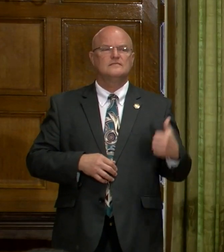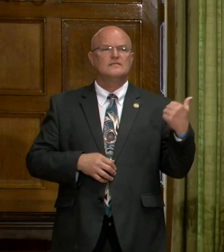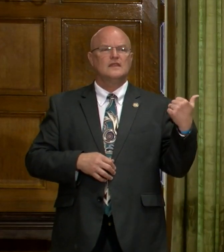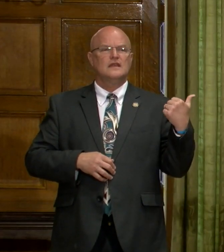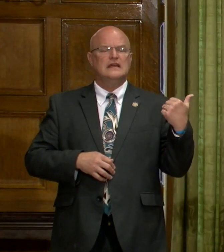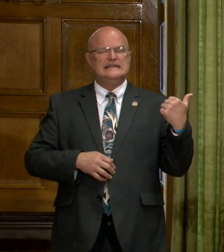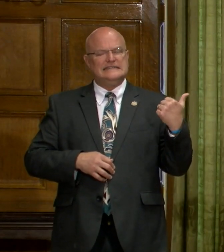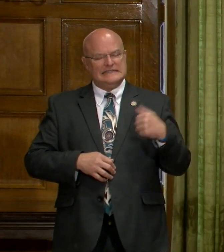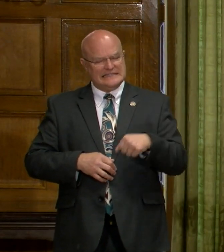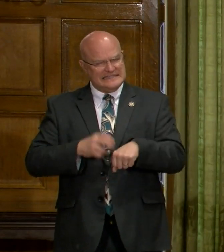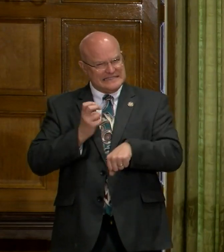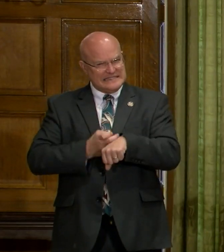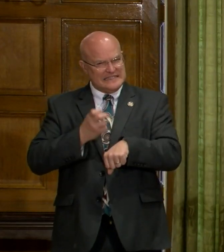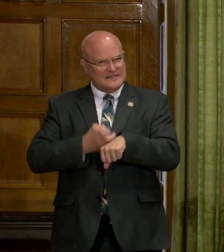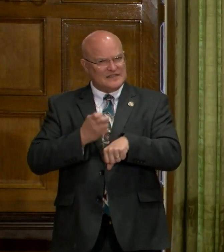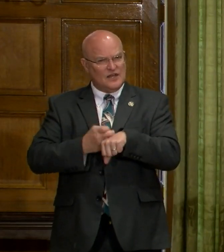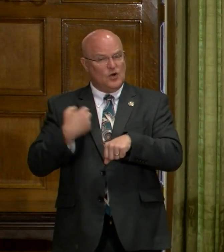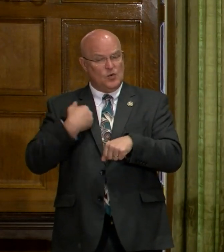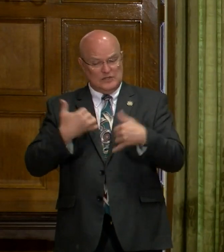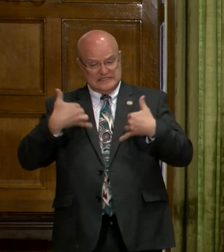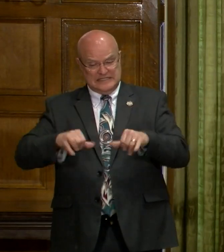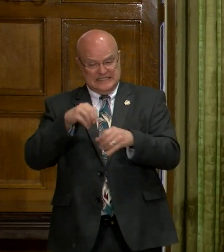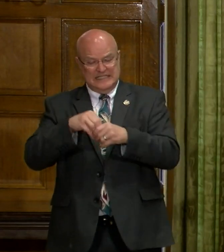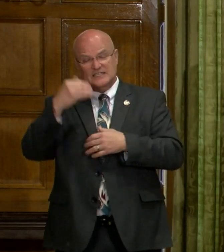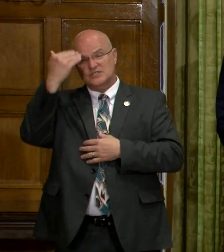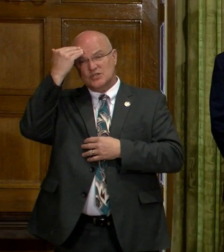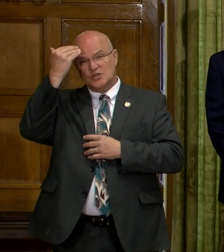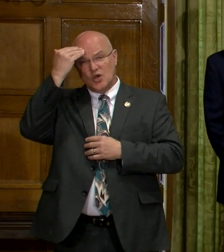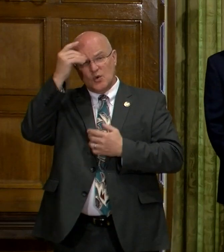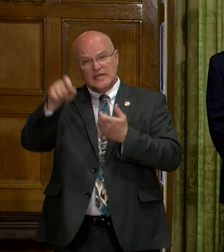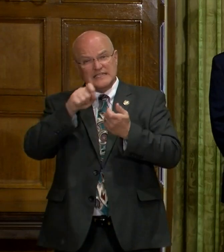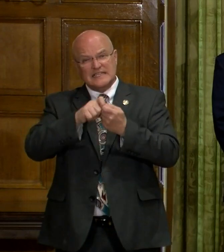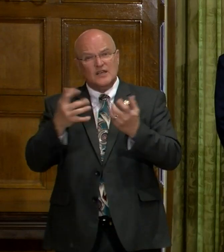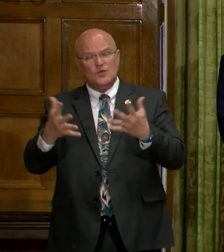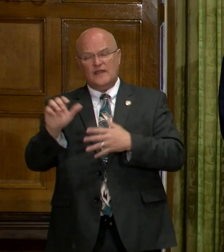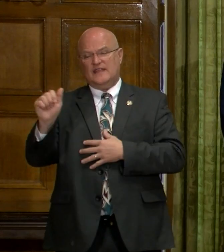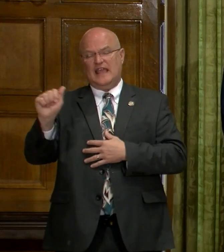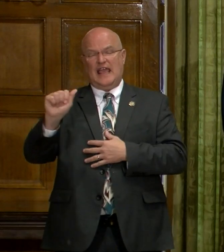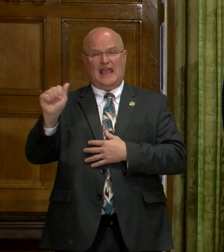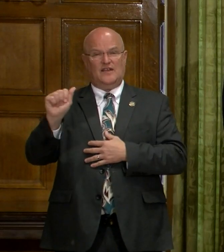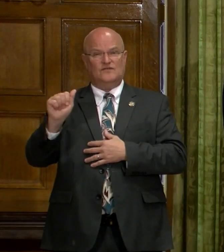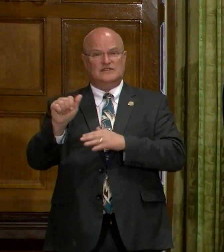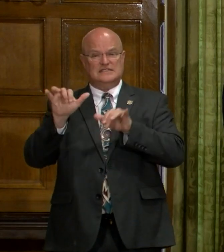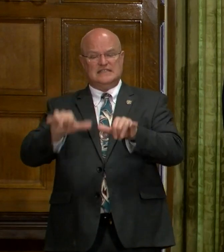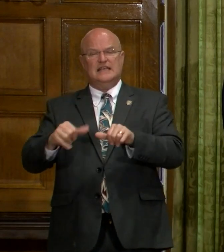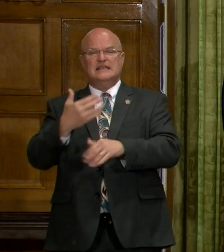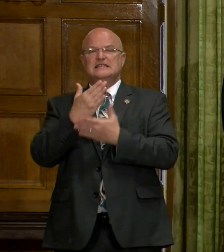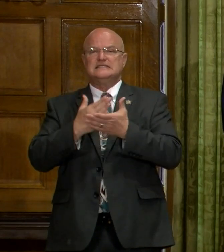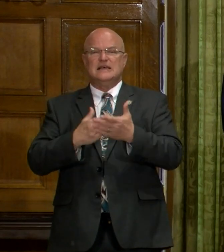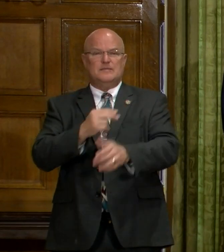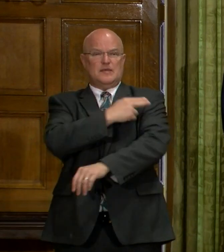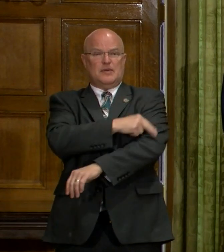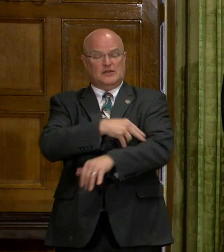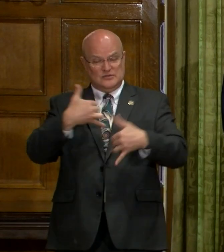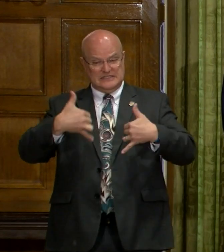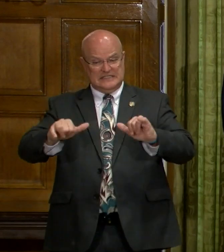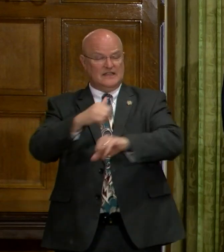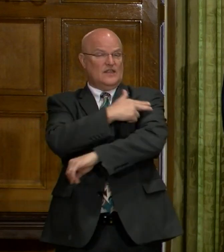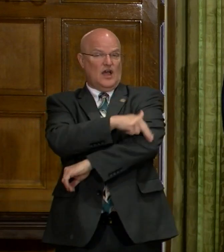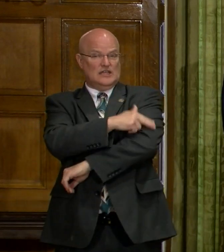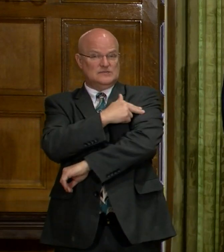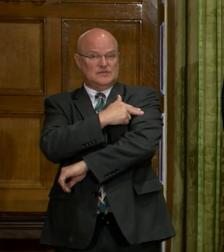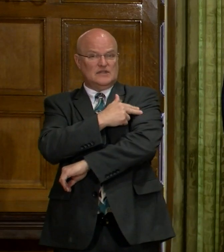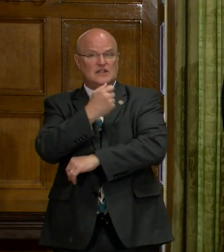It's difficult for us, while we're still in it, to know exactly what the average is because there are many of the patients who are still